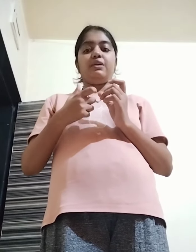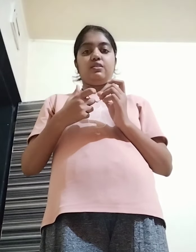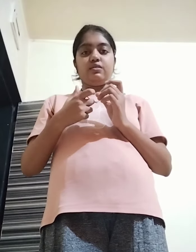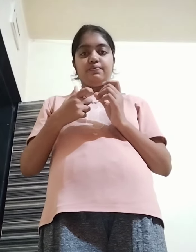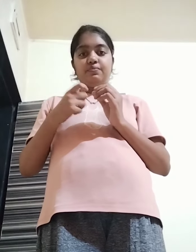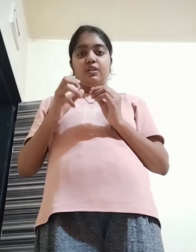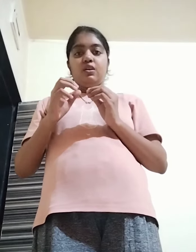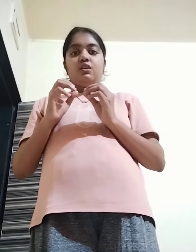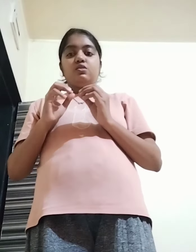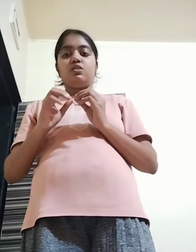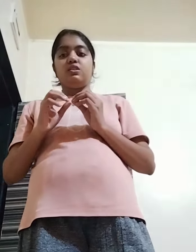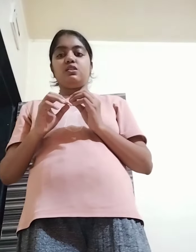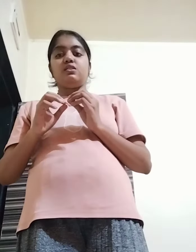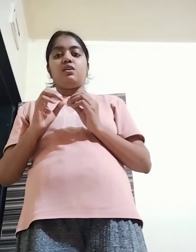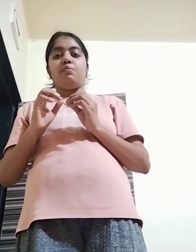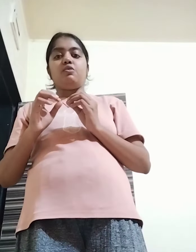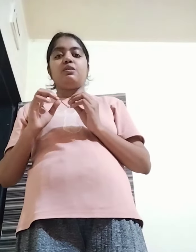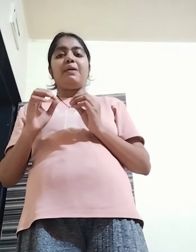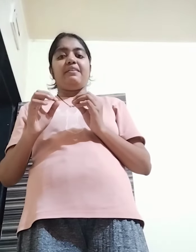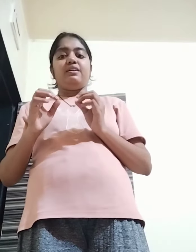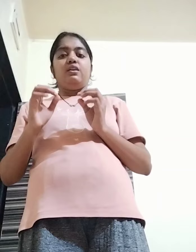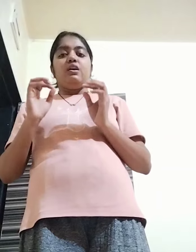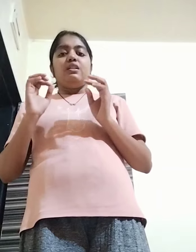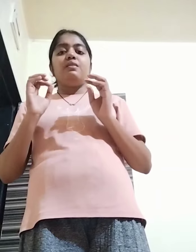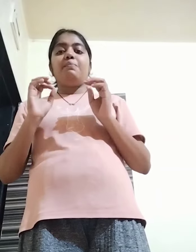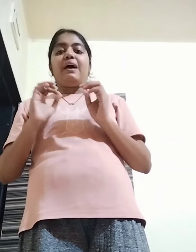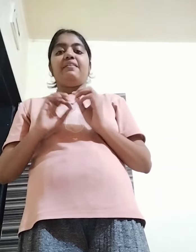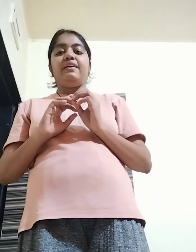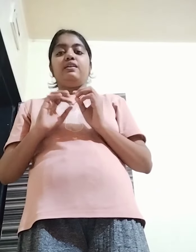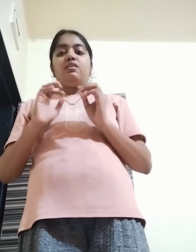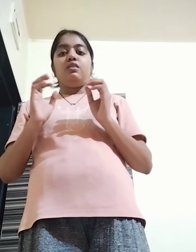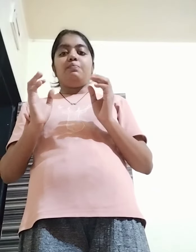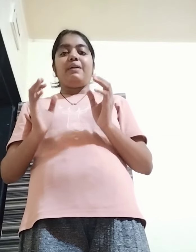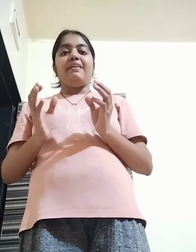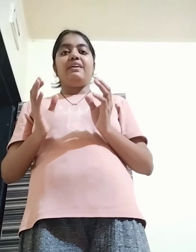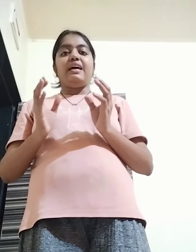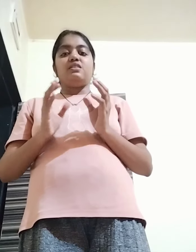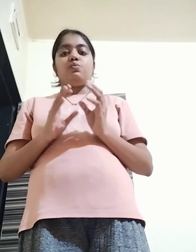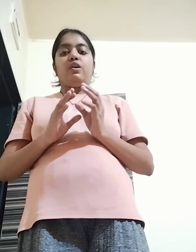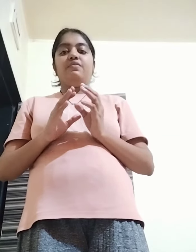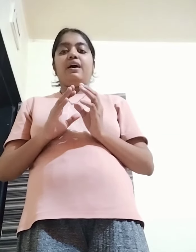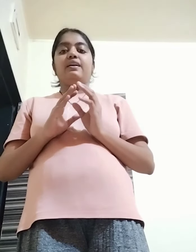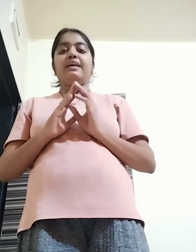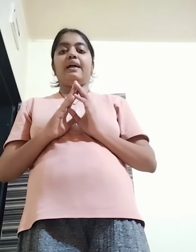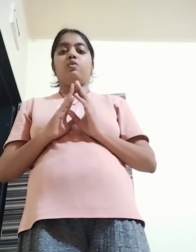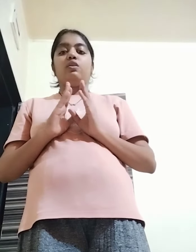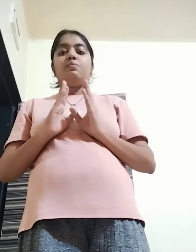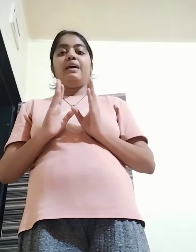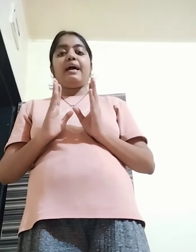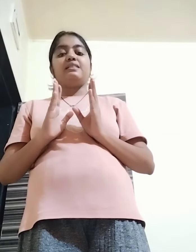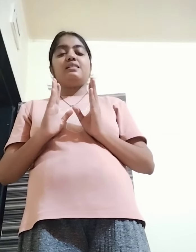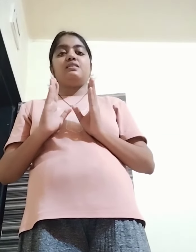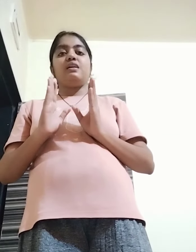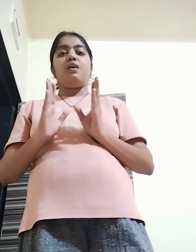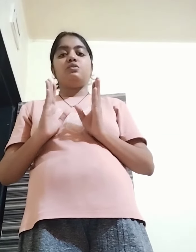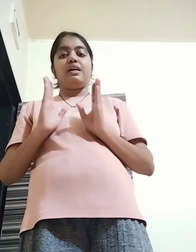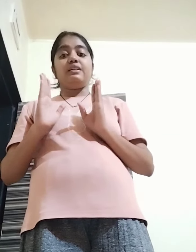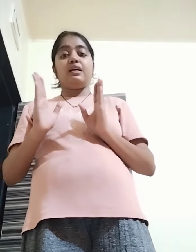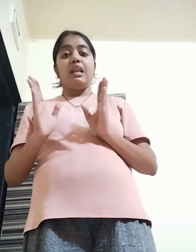method. So this is about the private. In the private access modifier cannot be accessed outside the